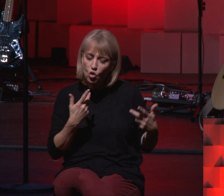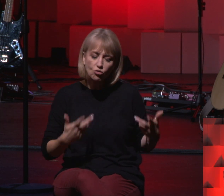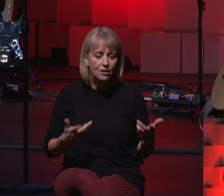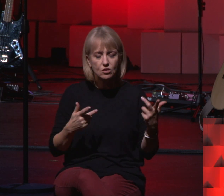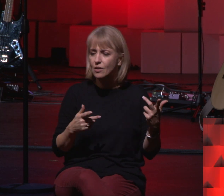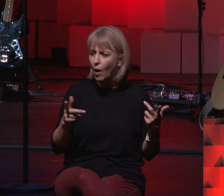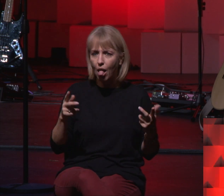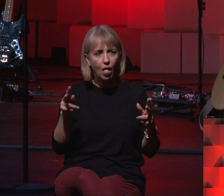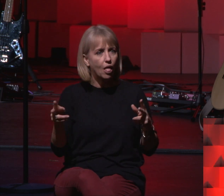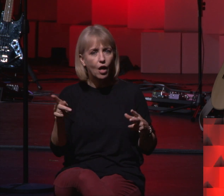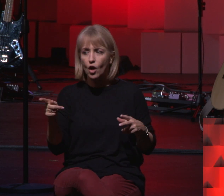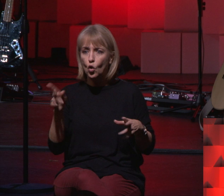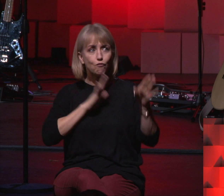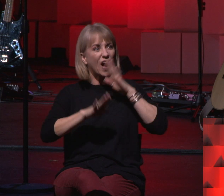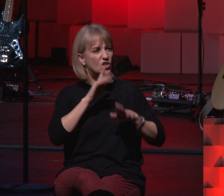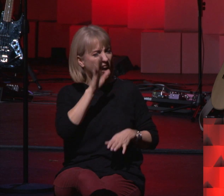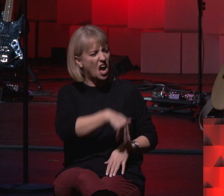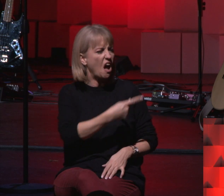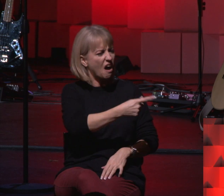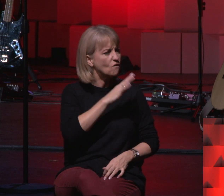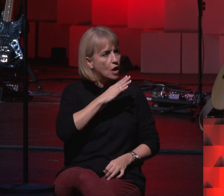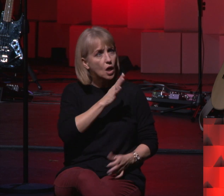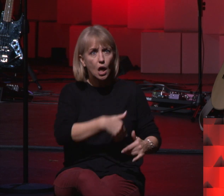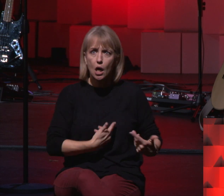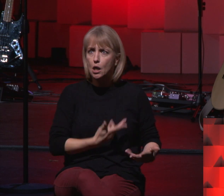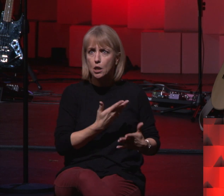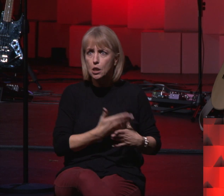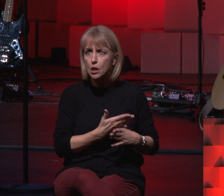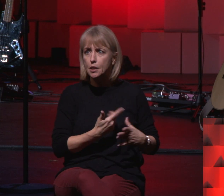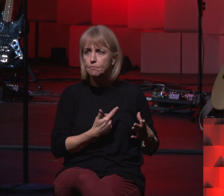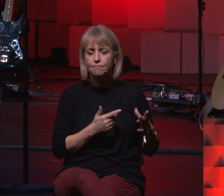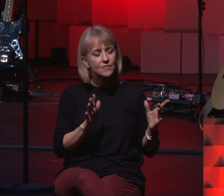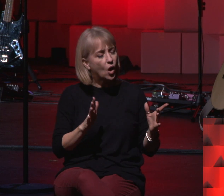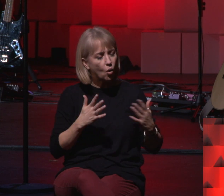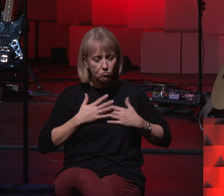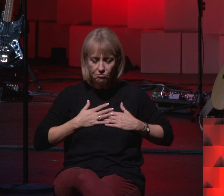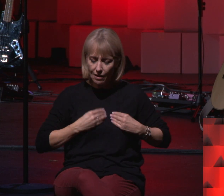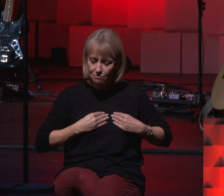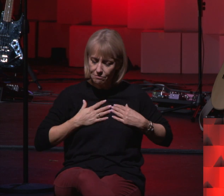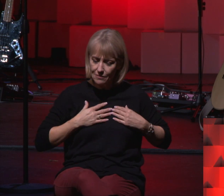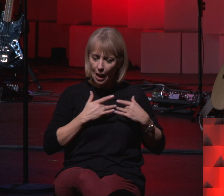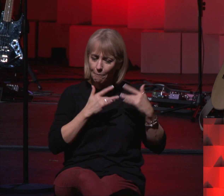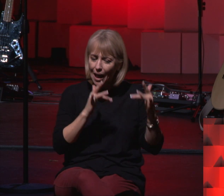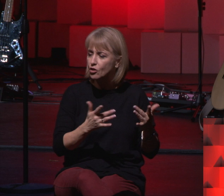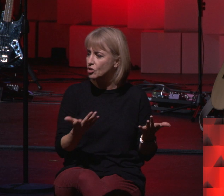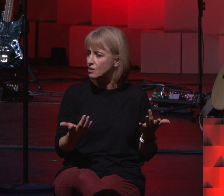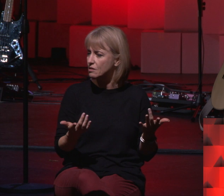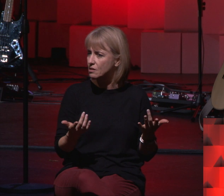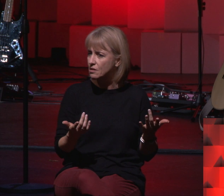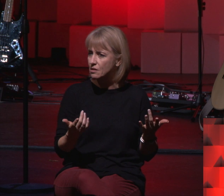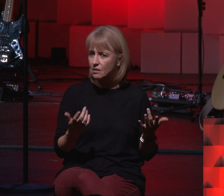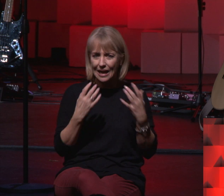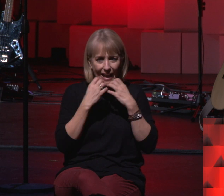Well, instead of just being frustrated with them, we should be moved with compassion the same way Jesus does and say, I care about